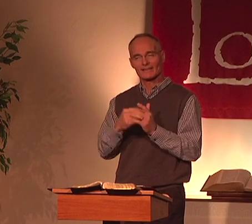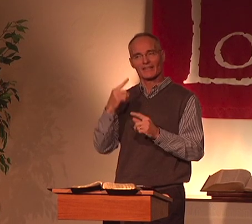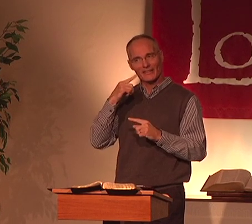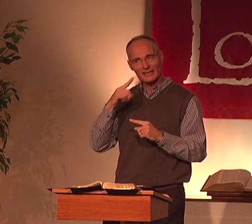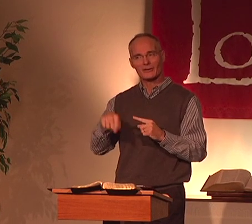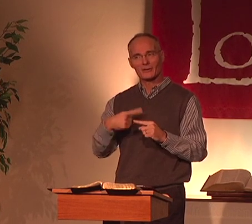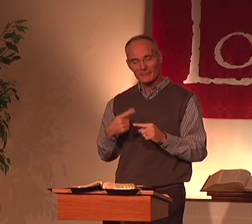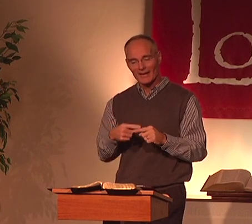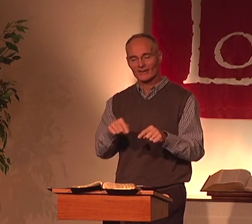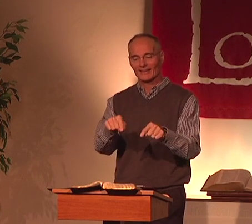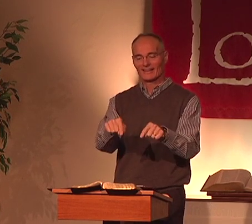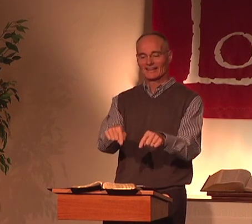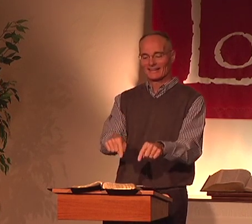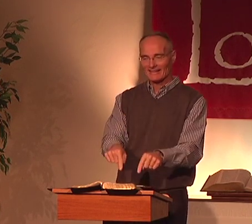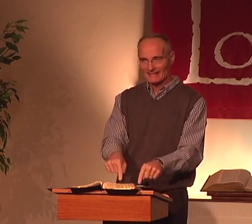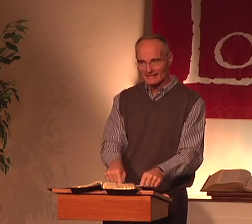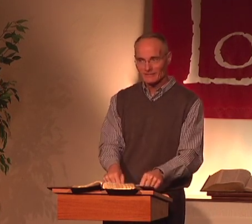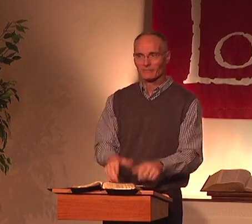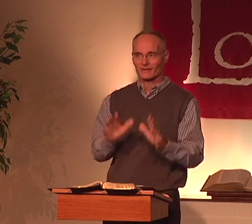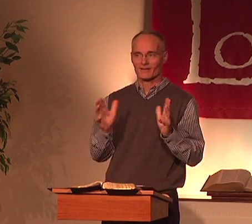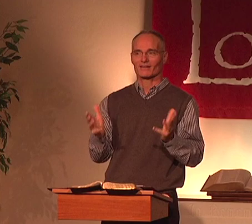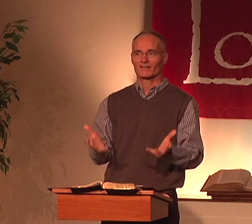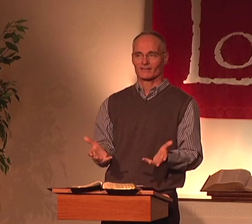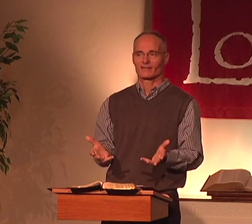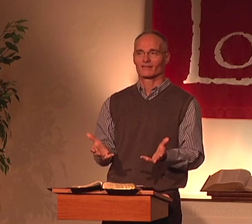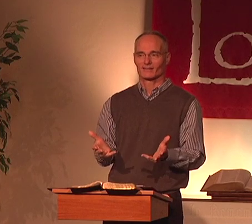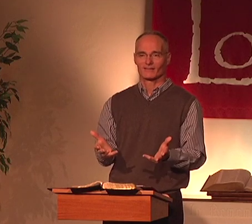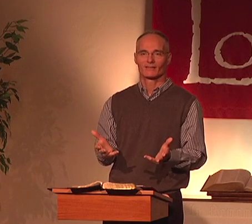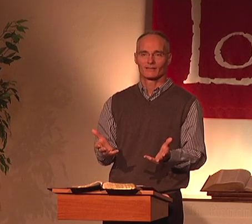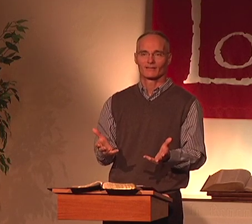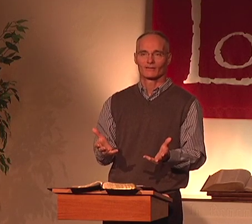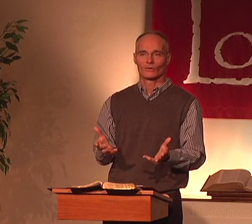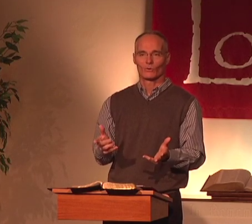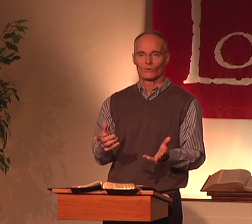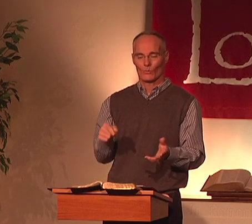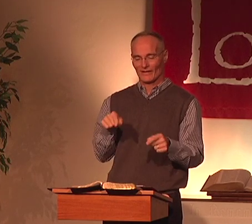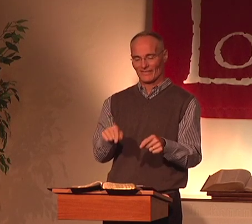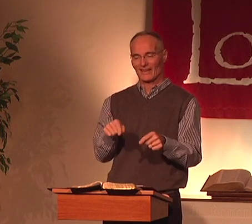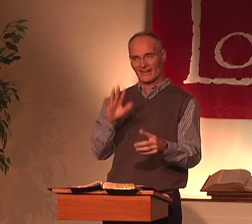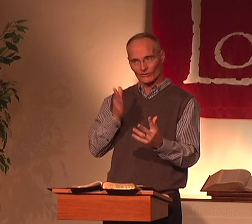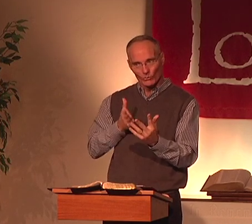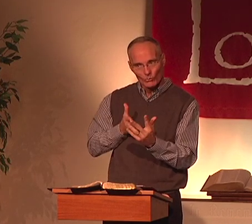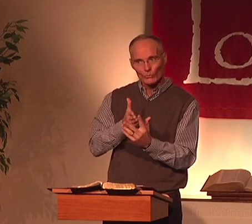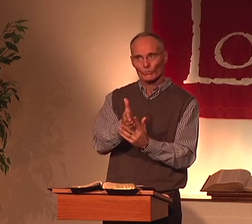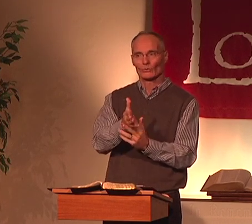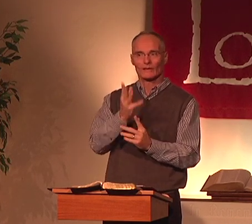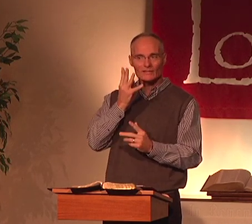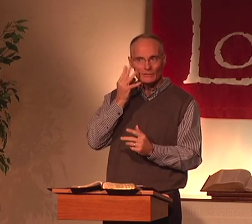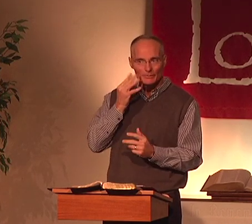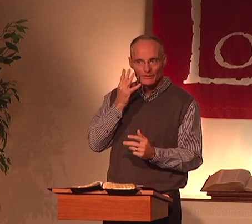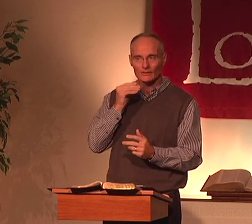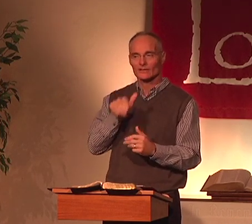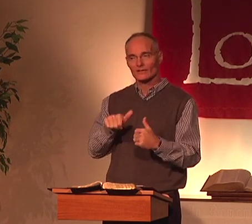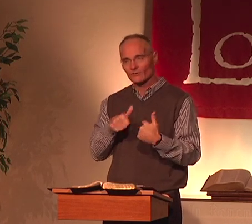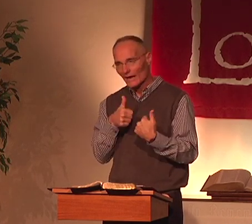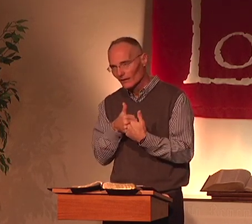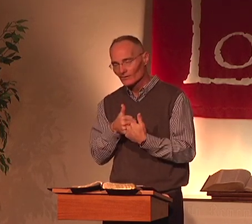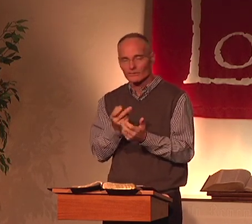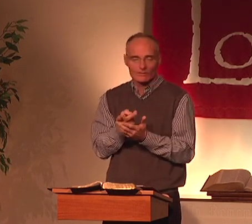Now again Think about This Think about The body What they Had been Through Their experiences